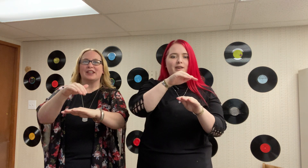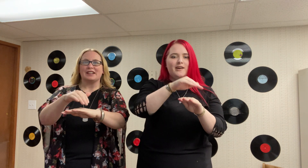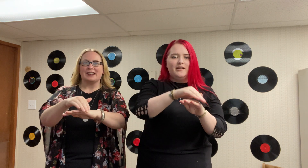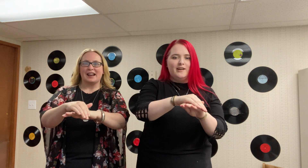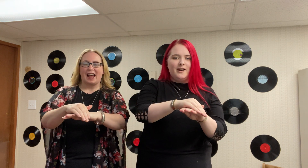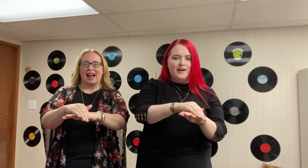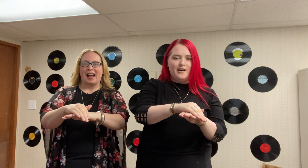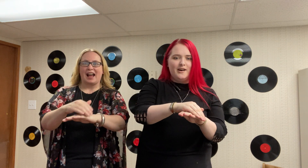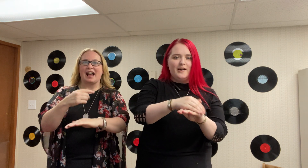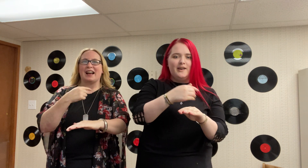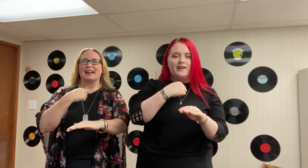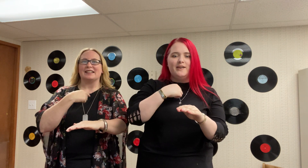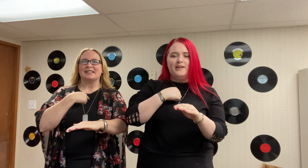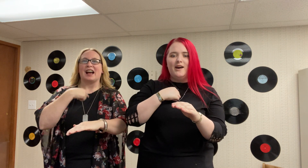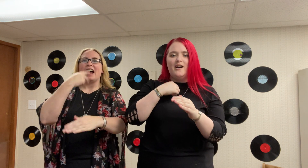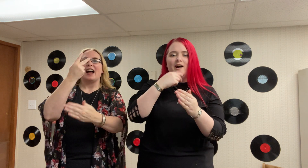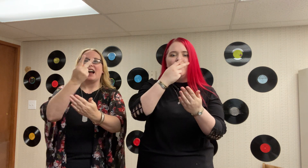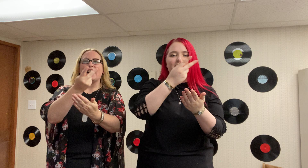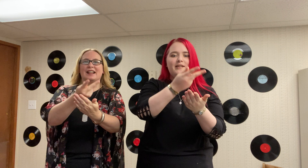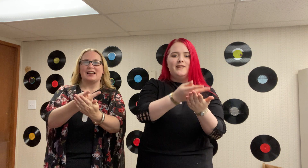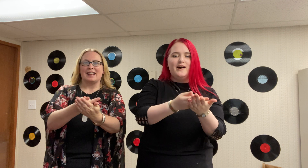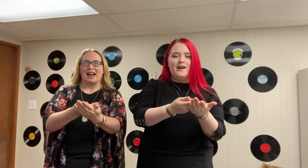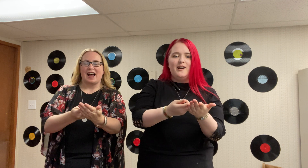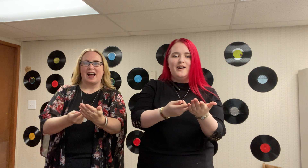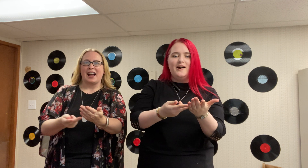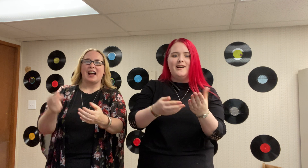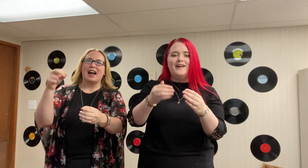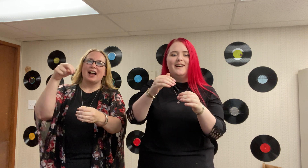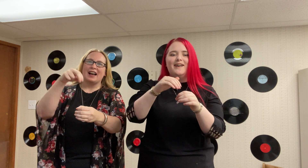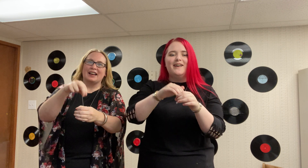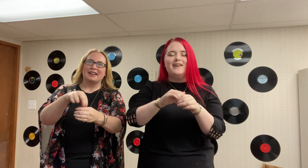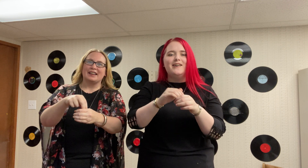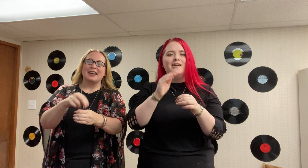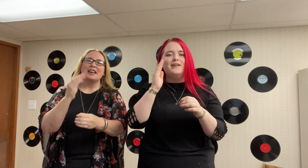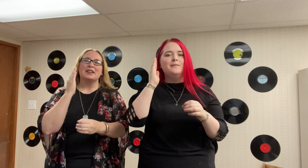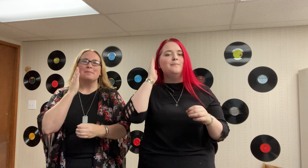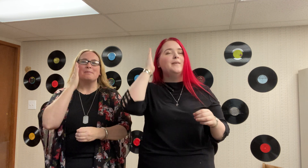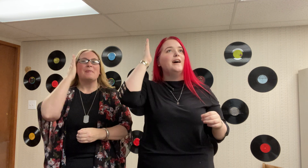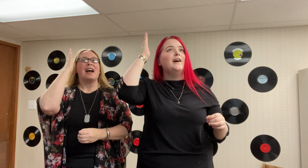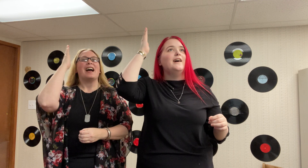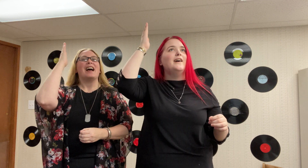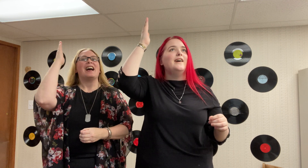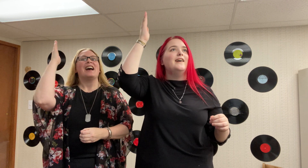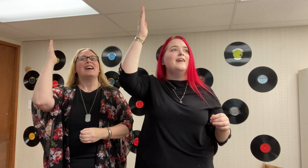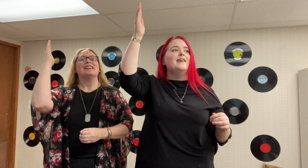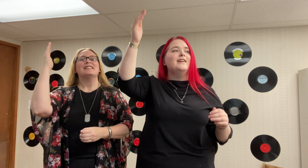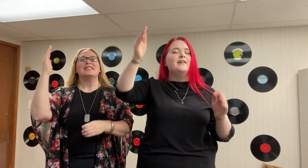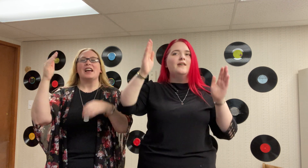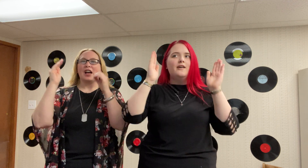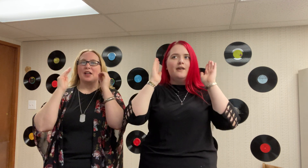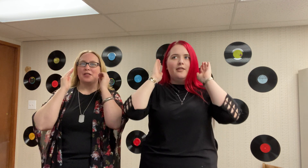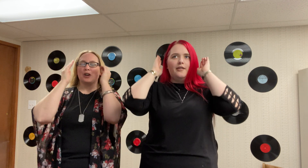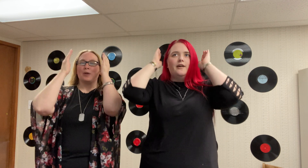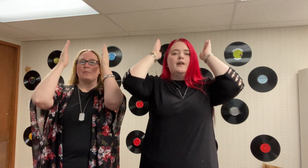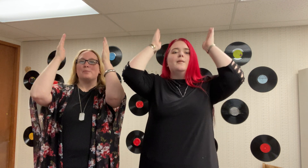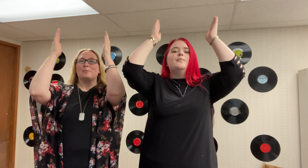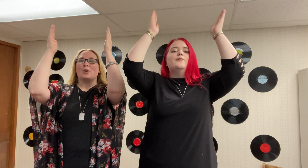Every night I lie in bed, the